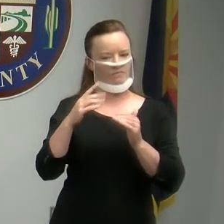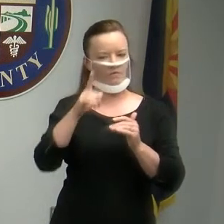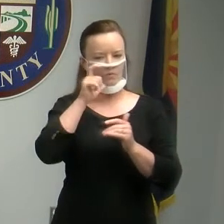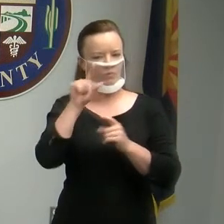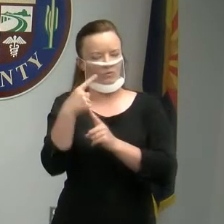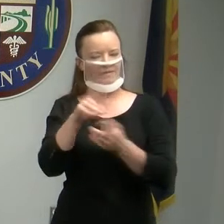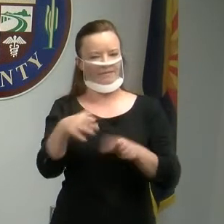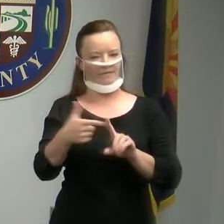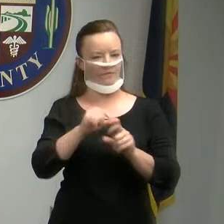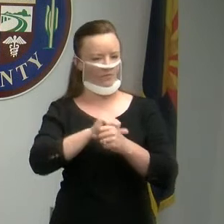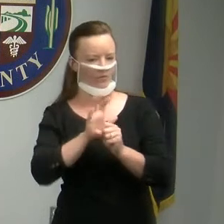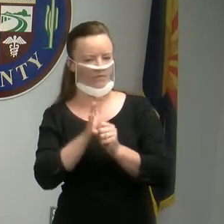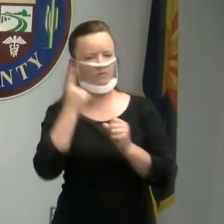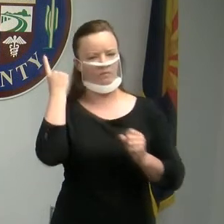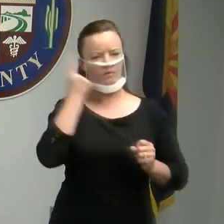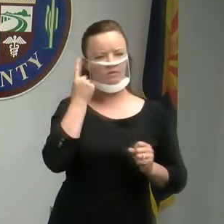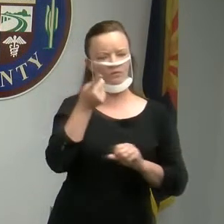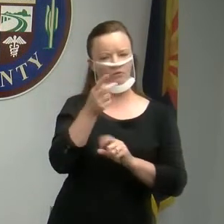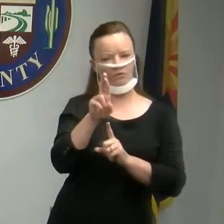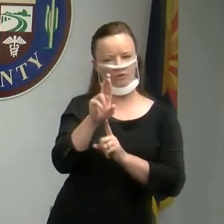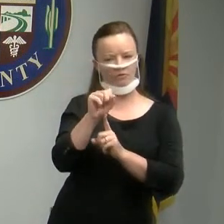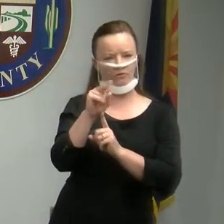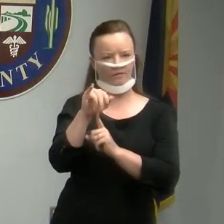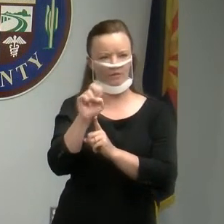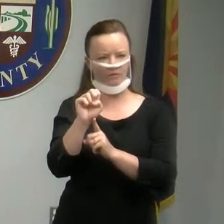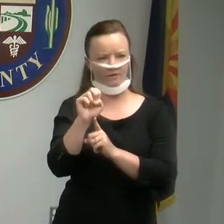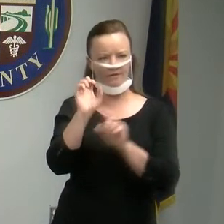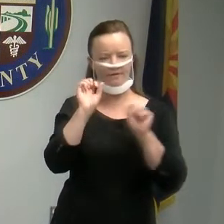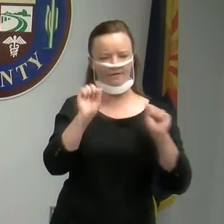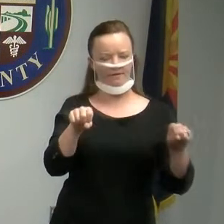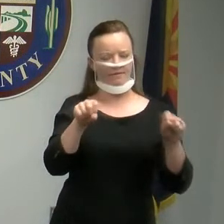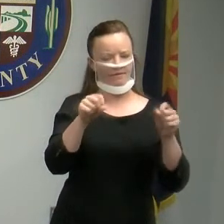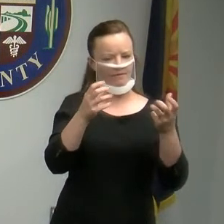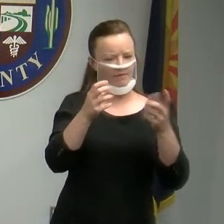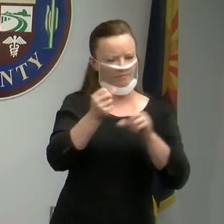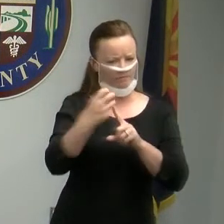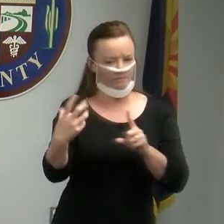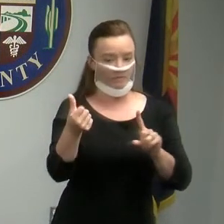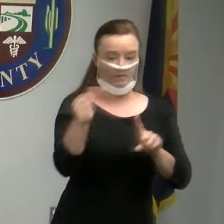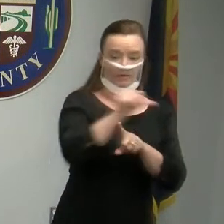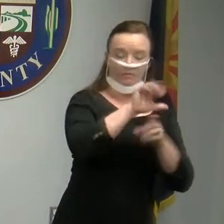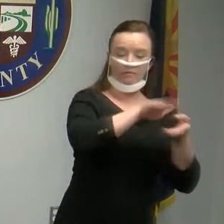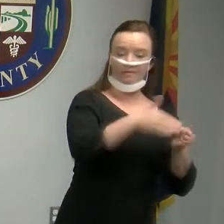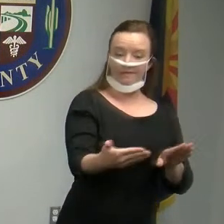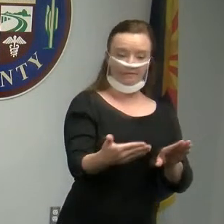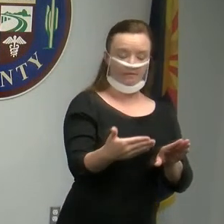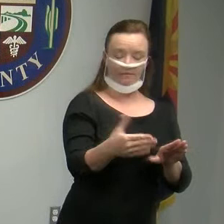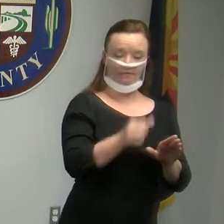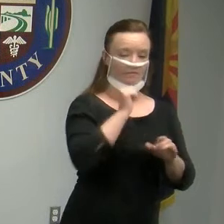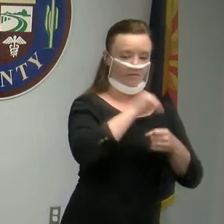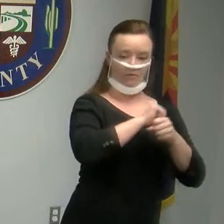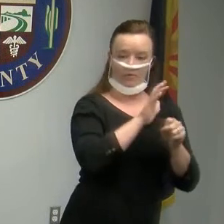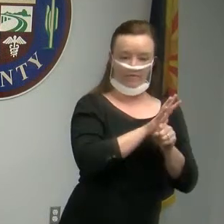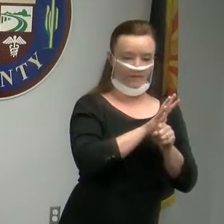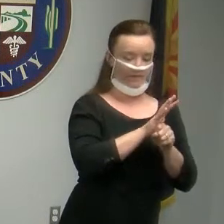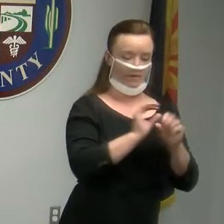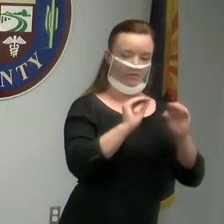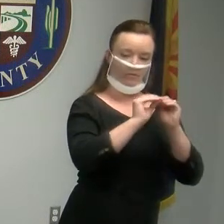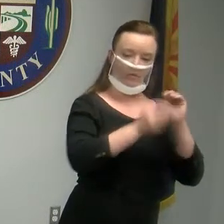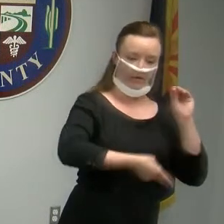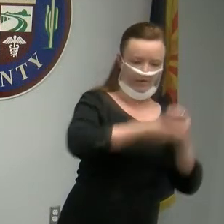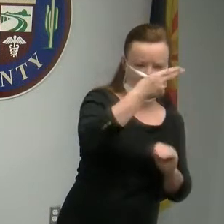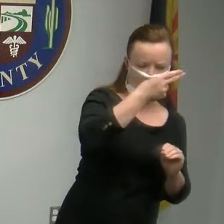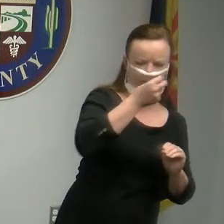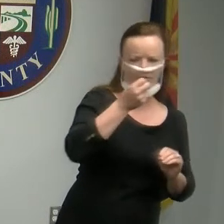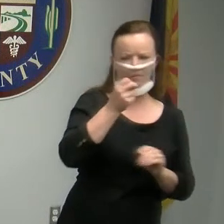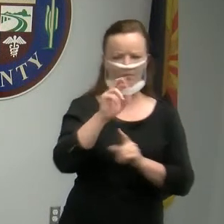weigh in on what may be happening here, if there are deaths beyond COVID that you're seeing that are higher than normal levels, or if it's, I guess, the coding of